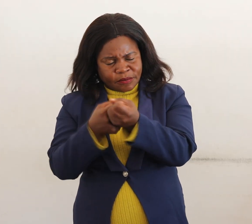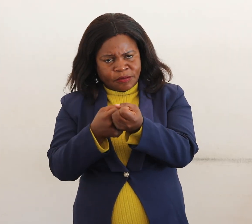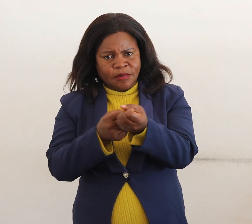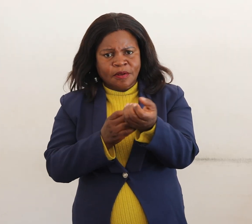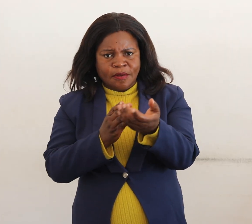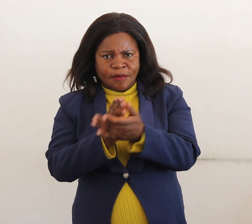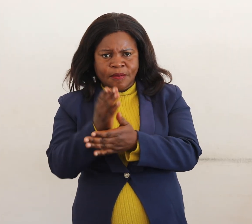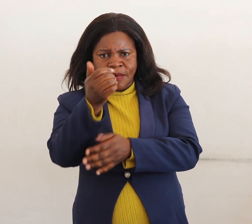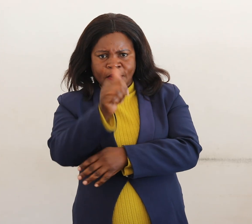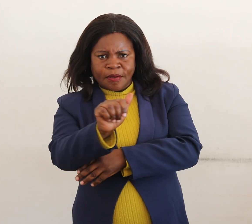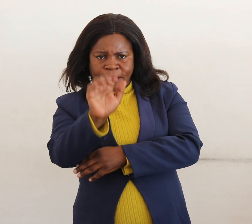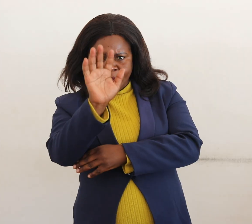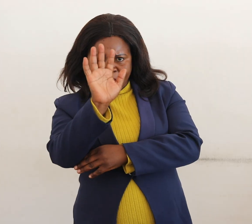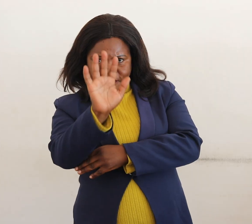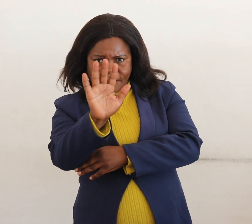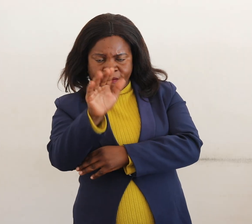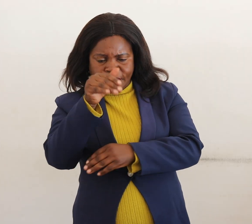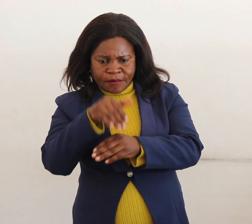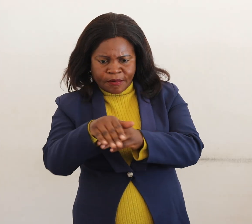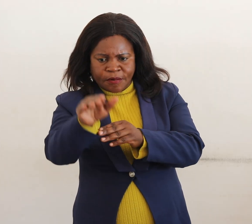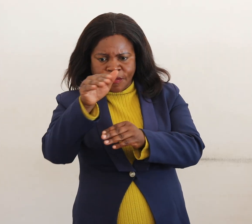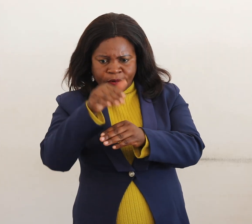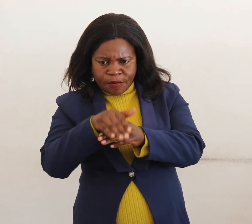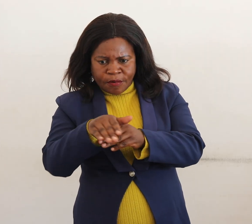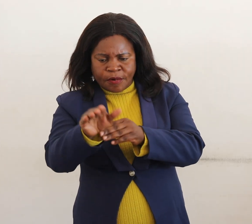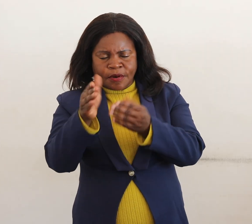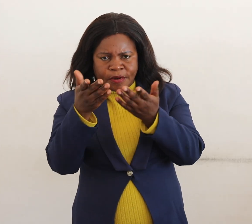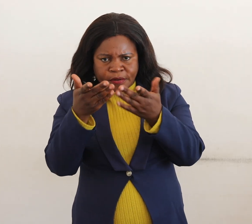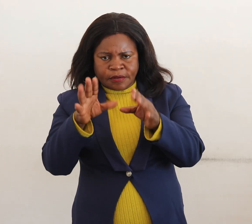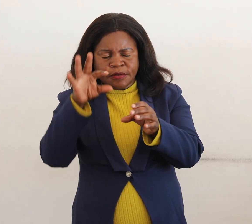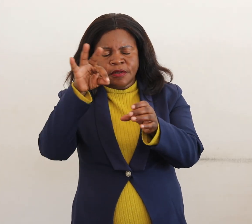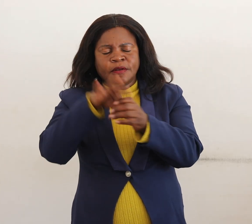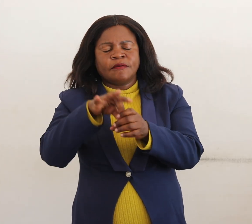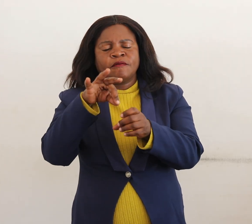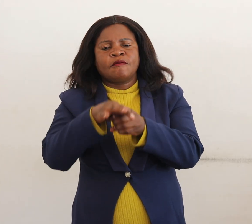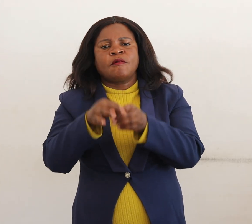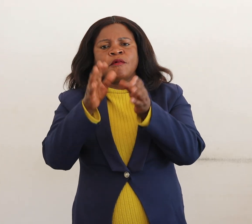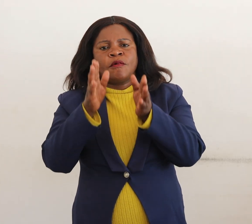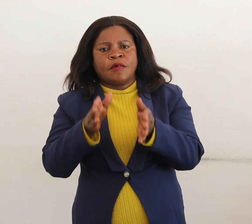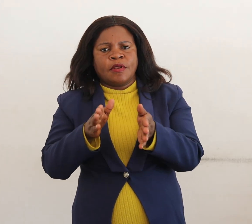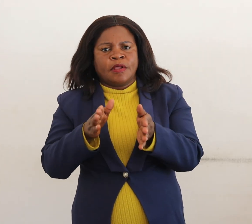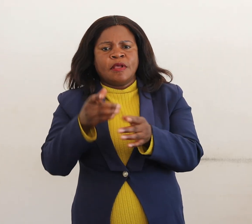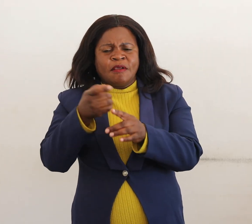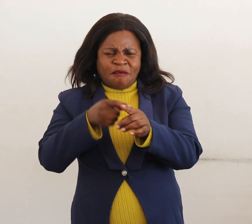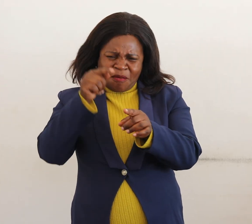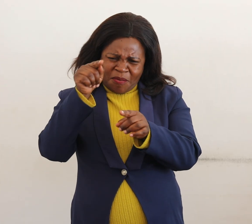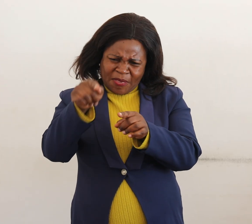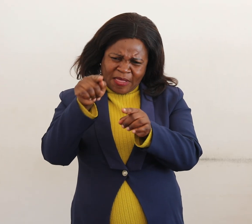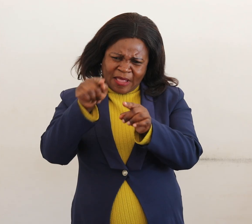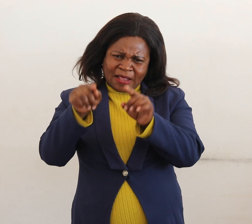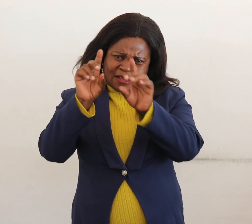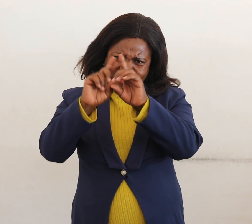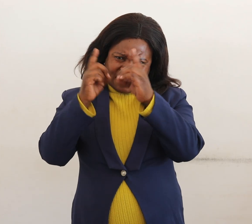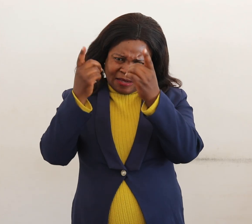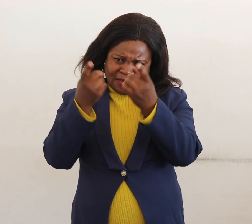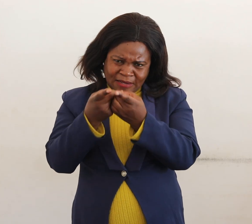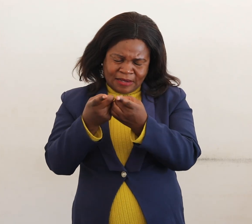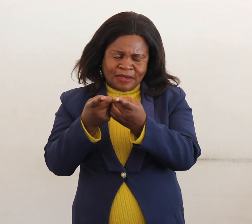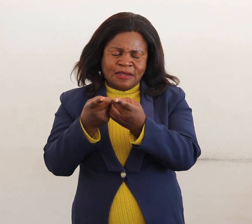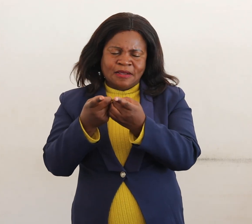15 registered voters from that district in the presence of the returning officer. For